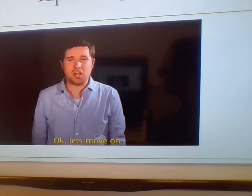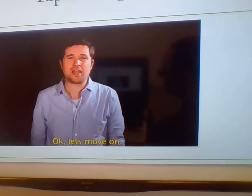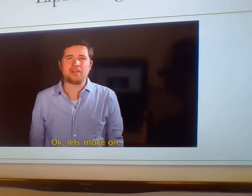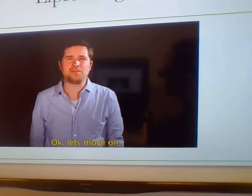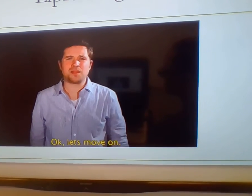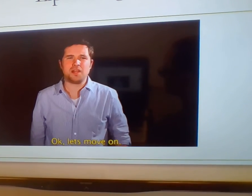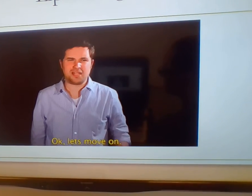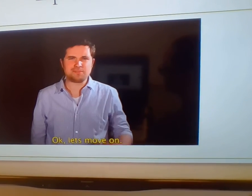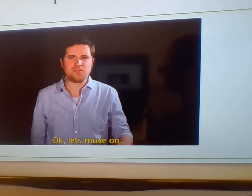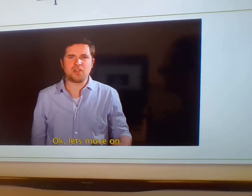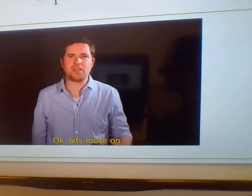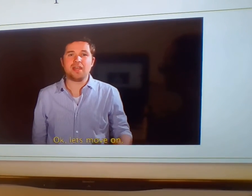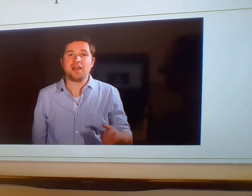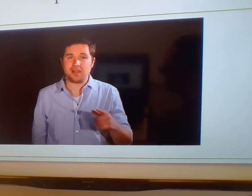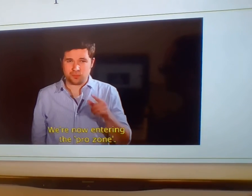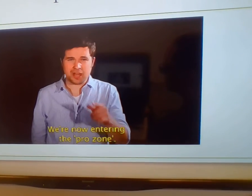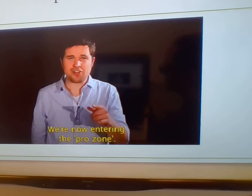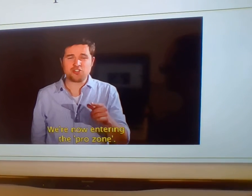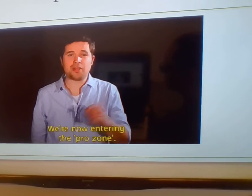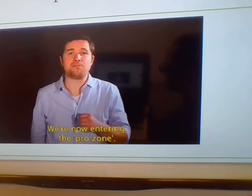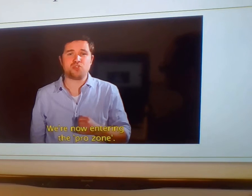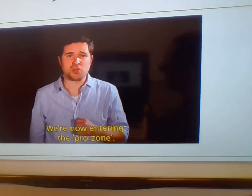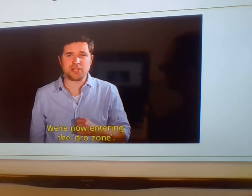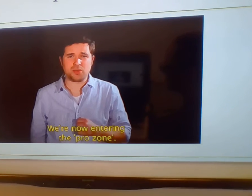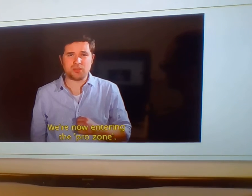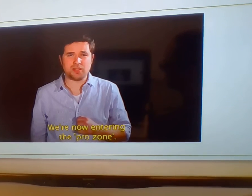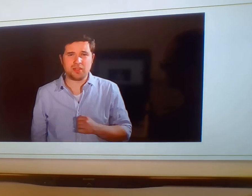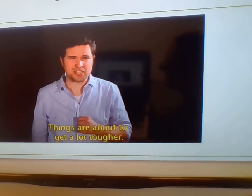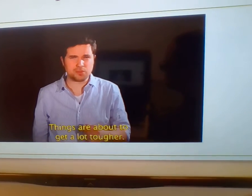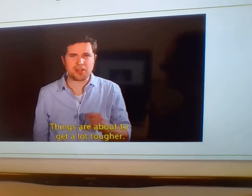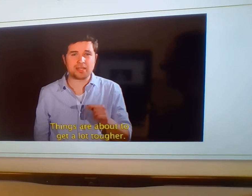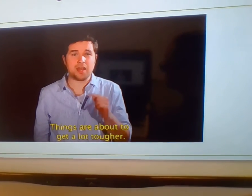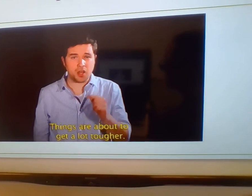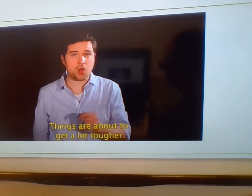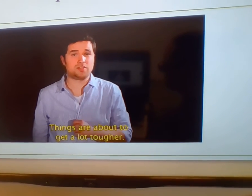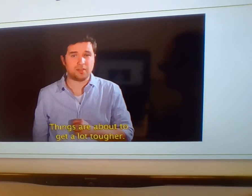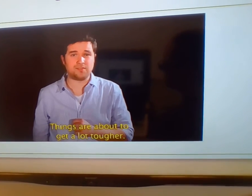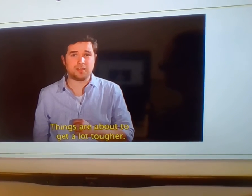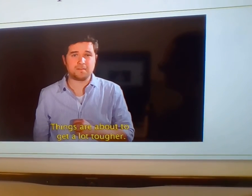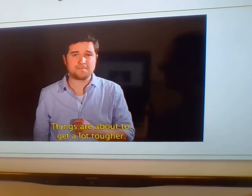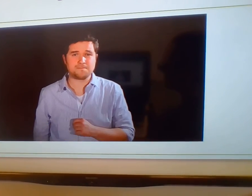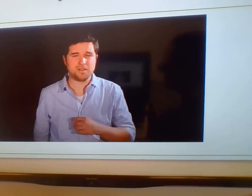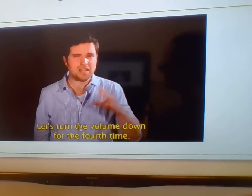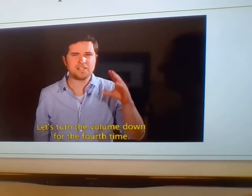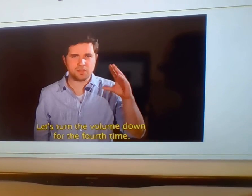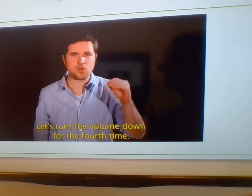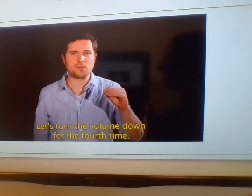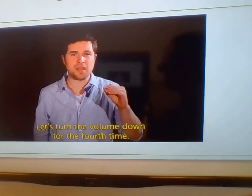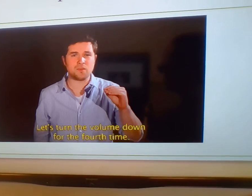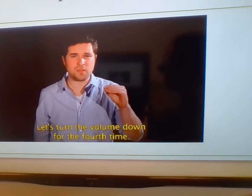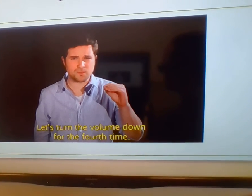Okay, let's move on. We're now entering the pro zone. Things are about to get a lot tougher. Let's turn the volume down for the 4th